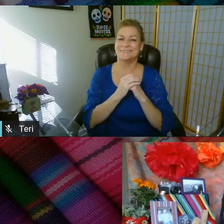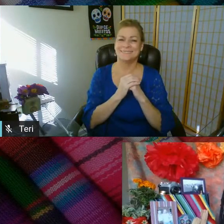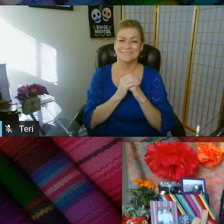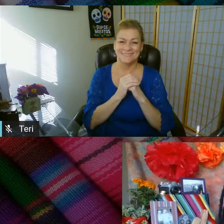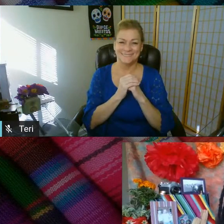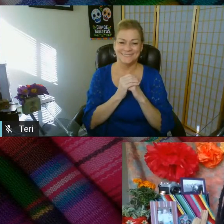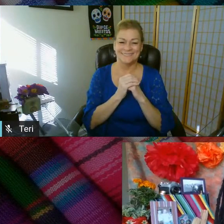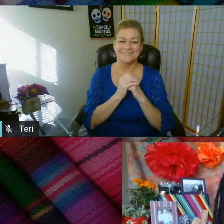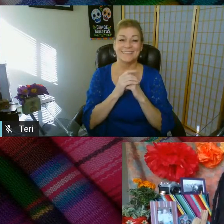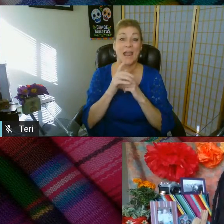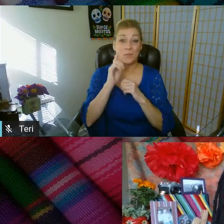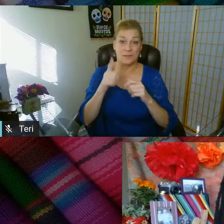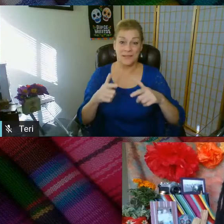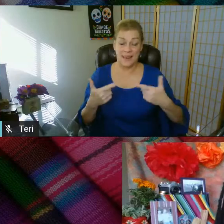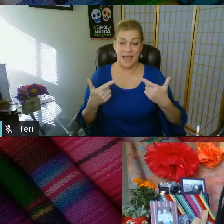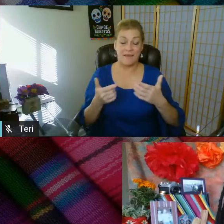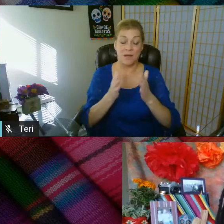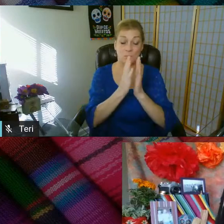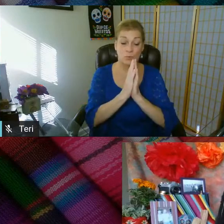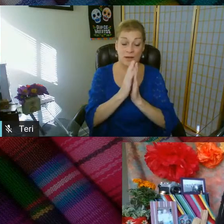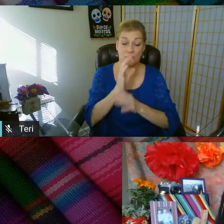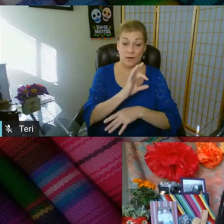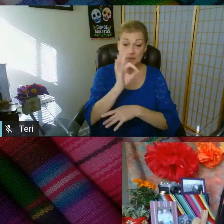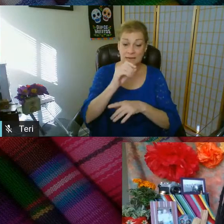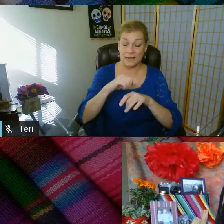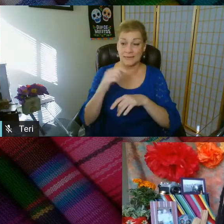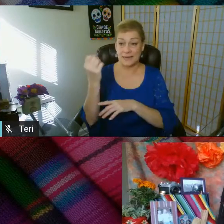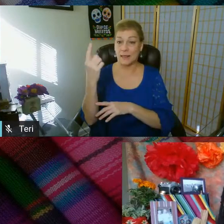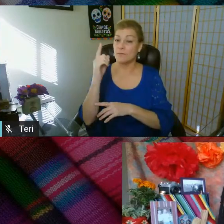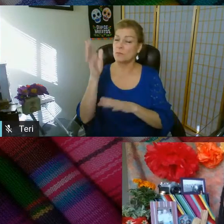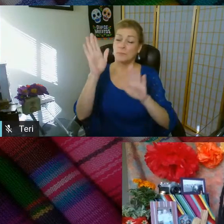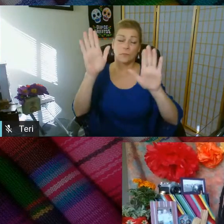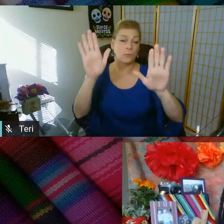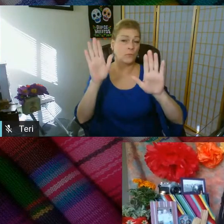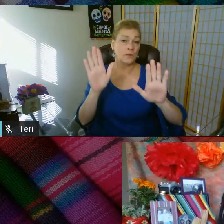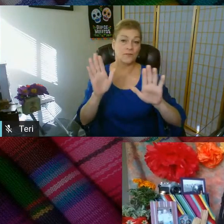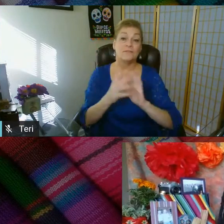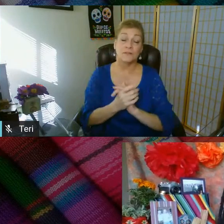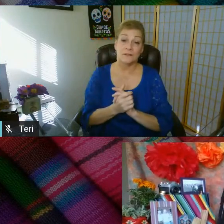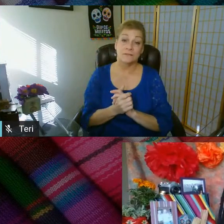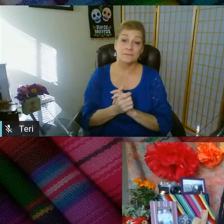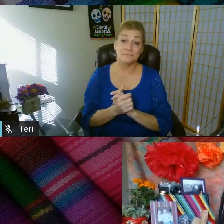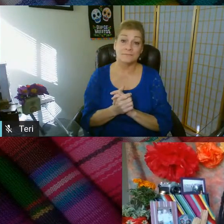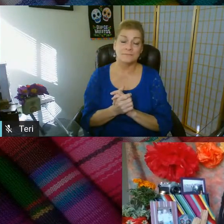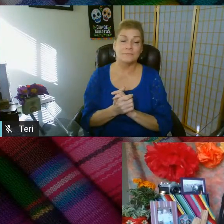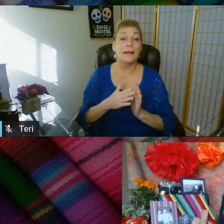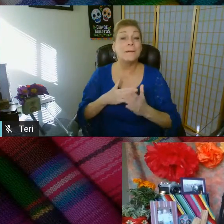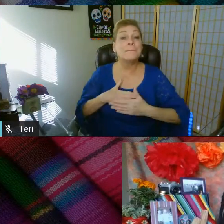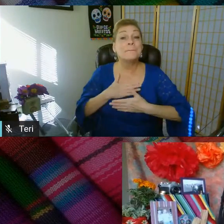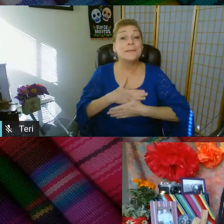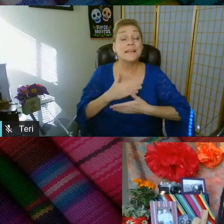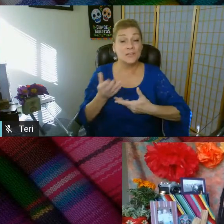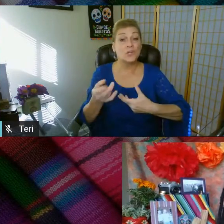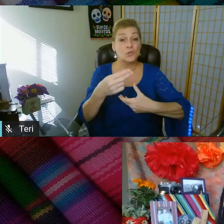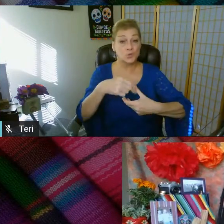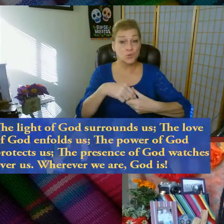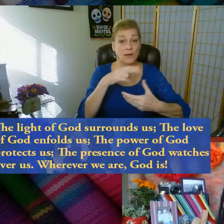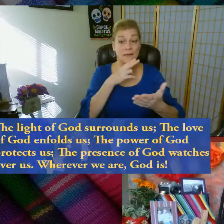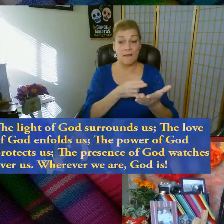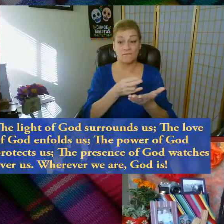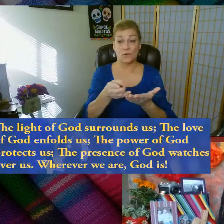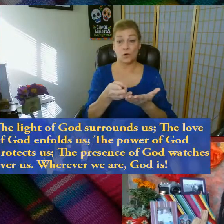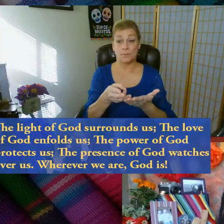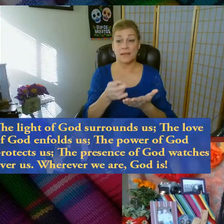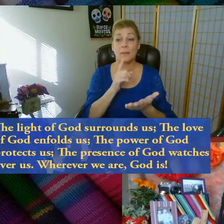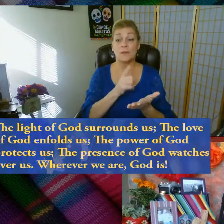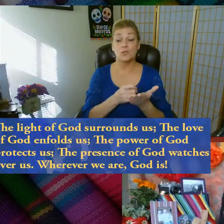lighting candles. Prayer 9 a.m. and 11 a.m. It'll be really wonderful. So please join me in affirming the